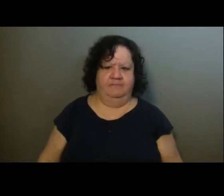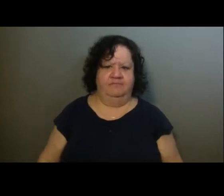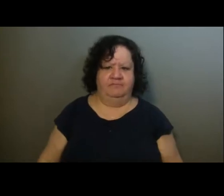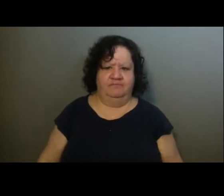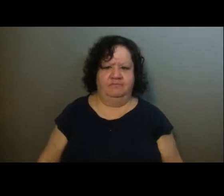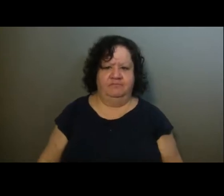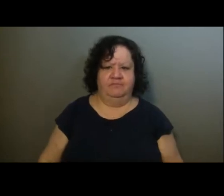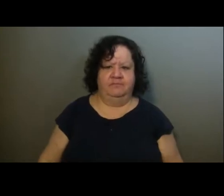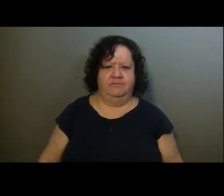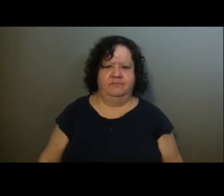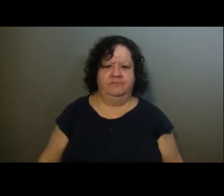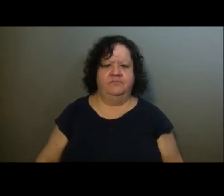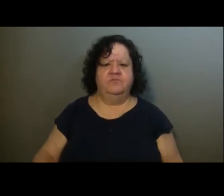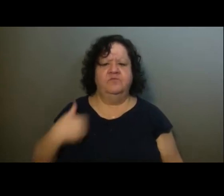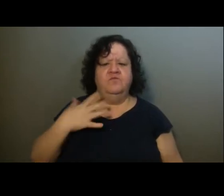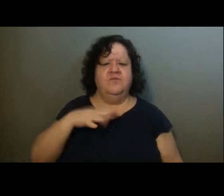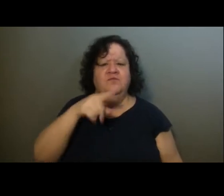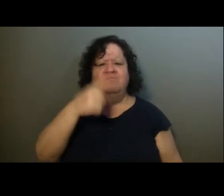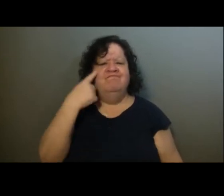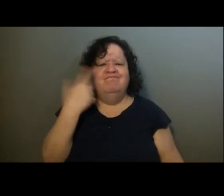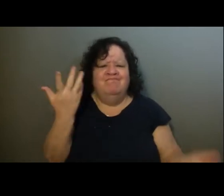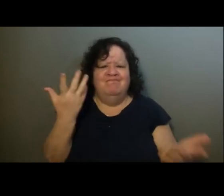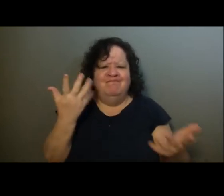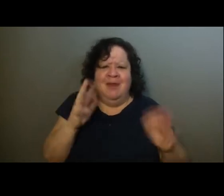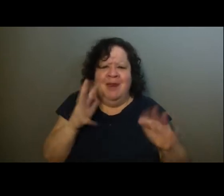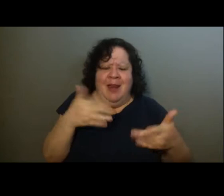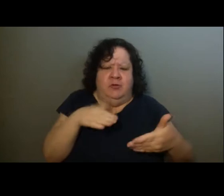disability inclusive early warning preparedness?